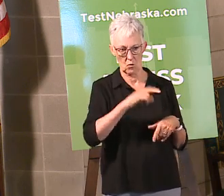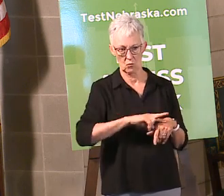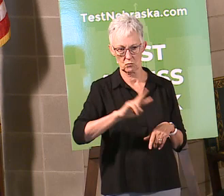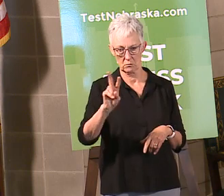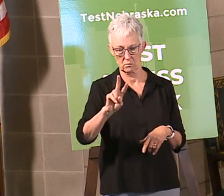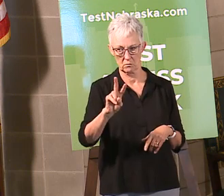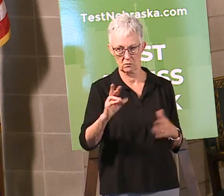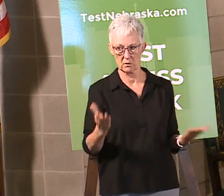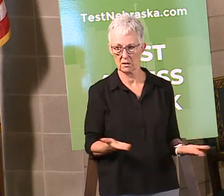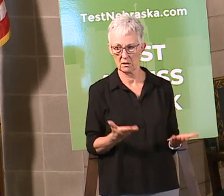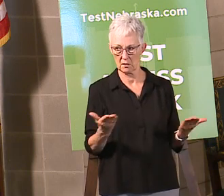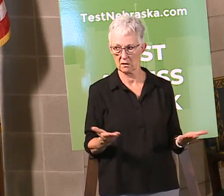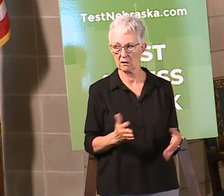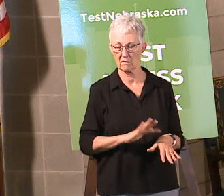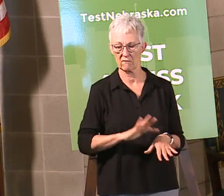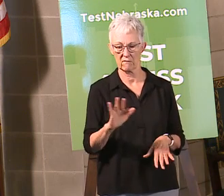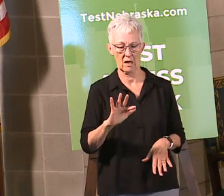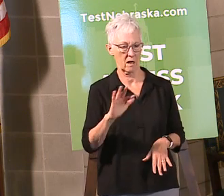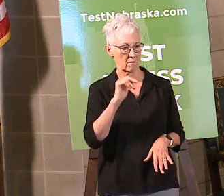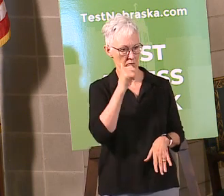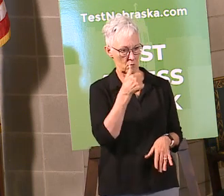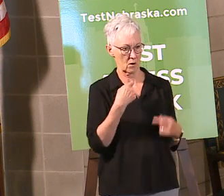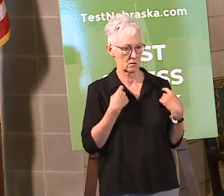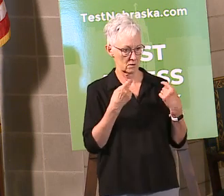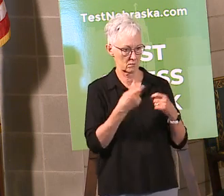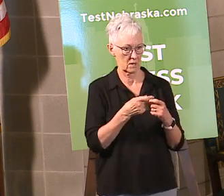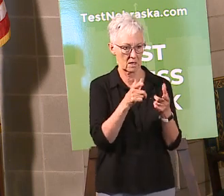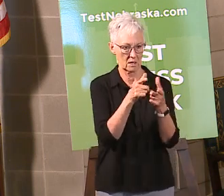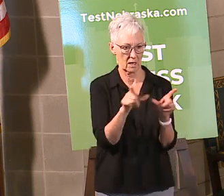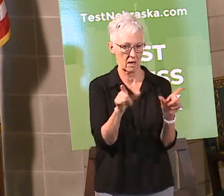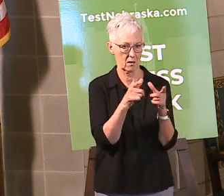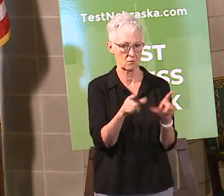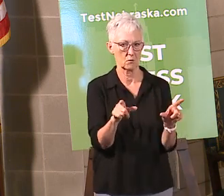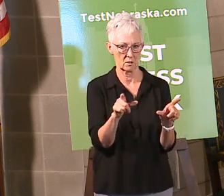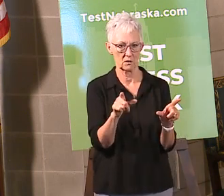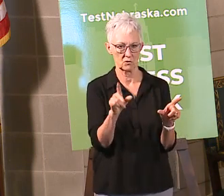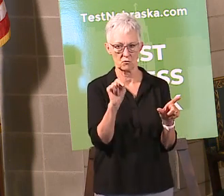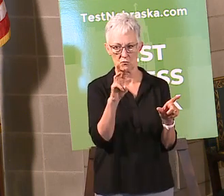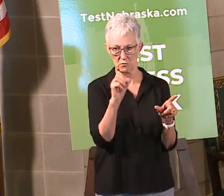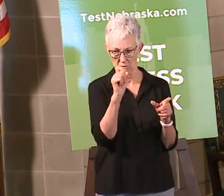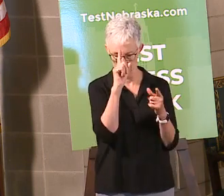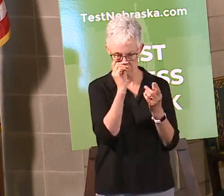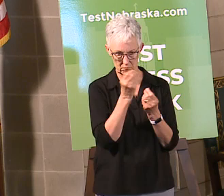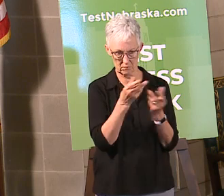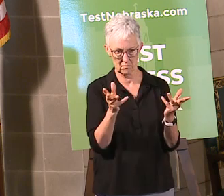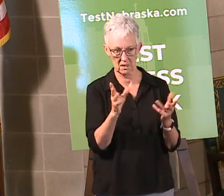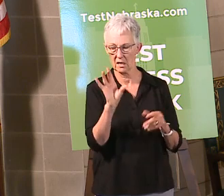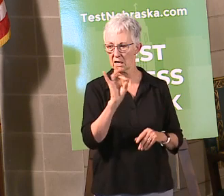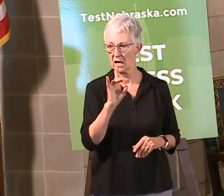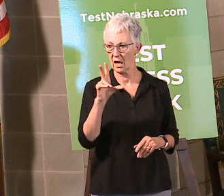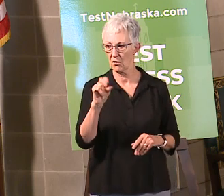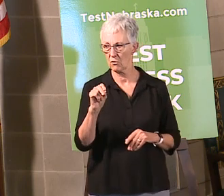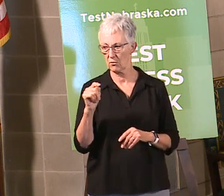here. 5 p.m. Central Time tomorrow will be the Spanish language briefing. And then 8:30